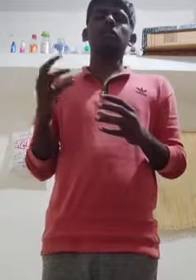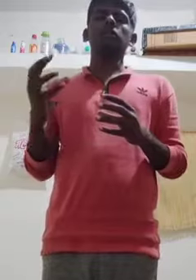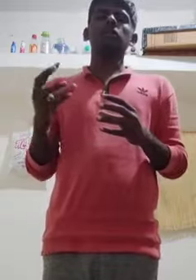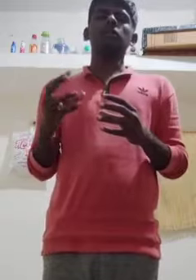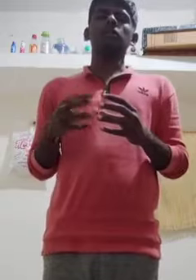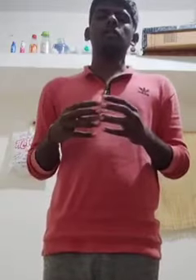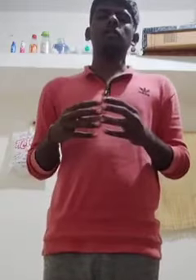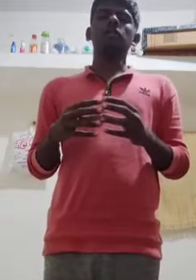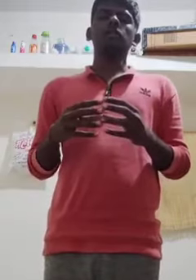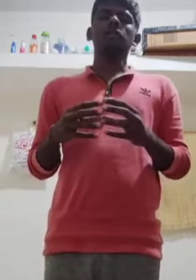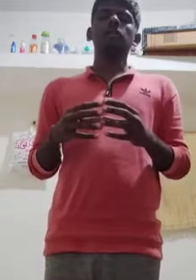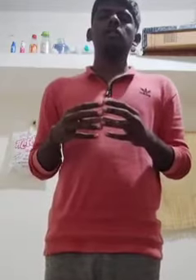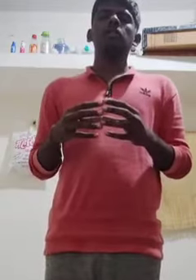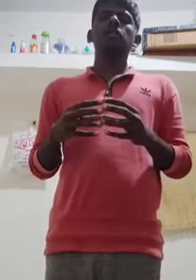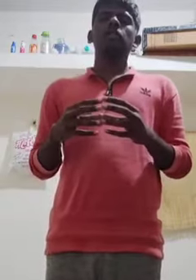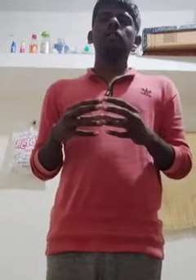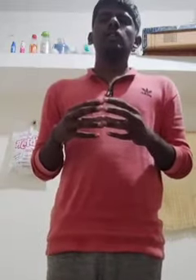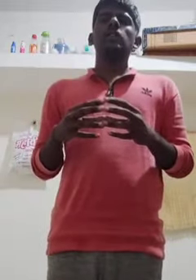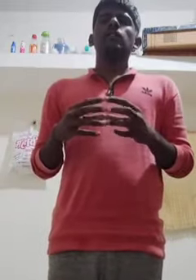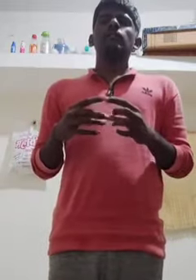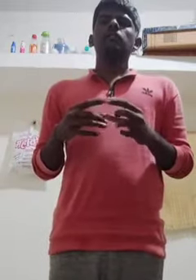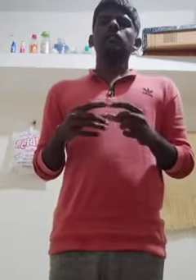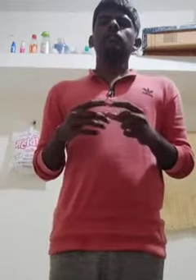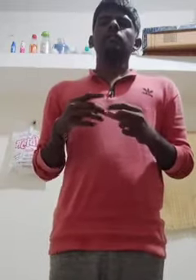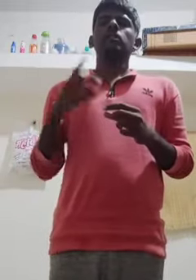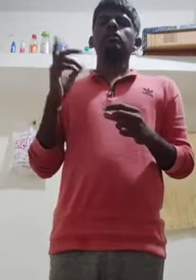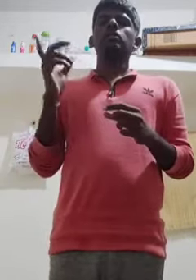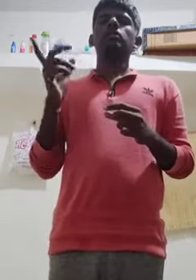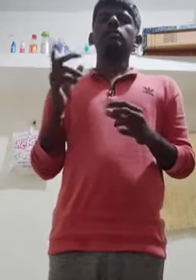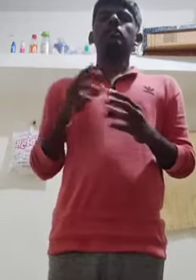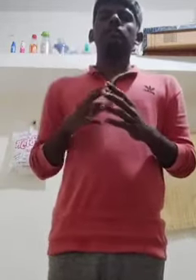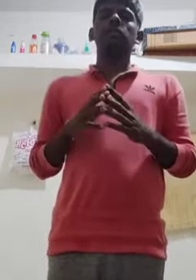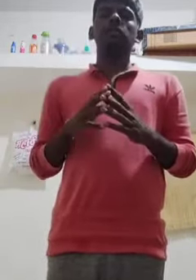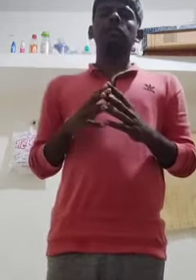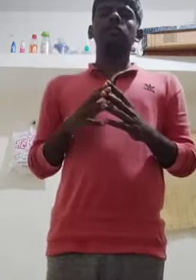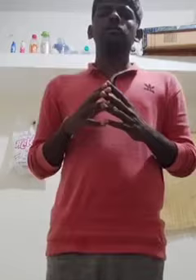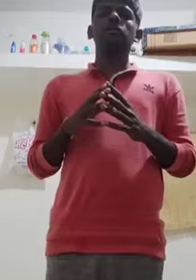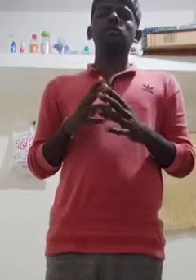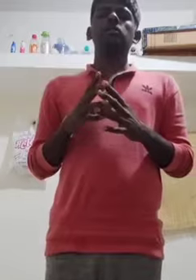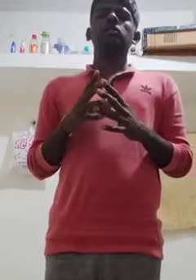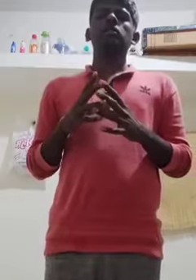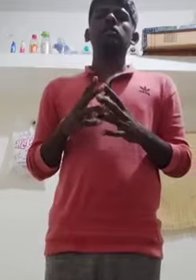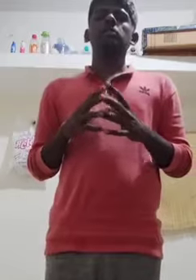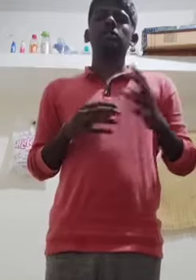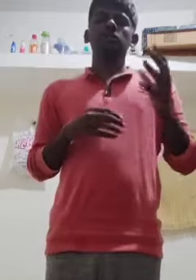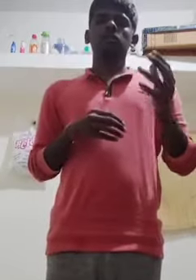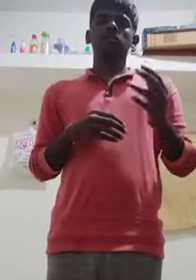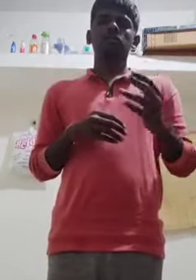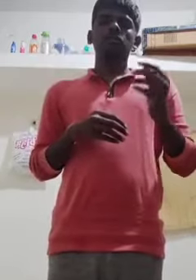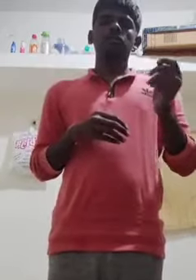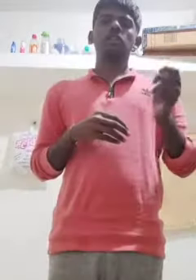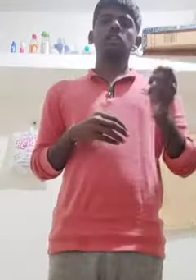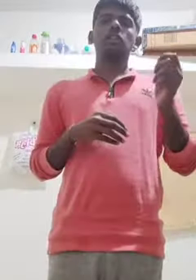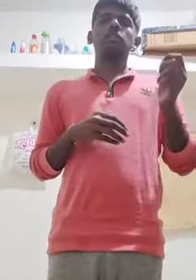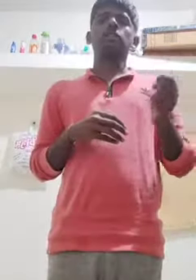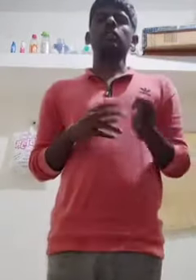the particular number. Okay, then there is a user defined method, which is nothing but user can define